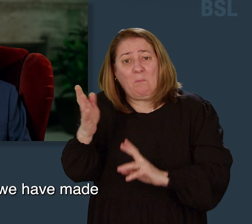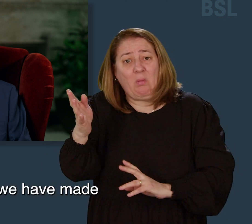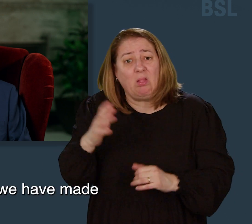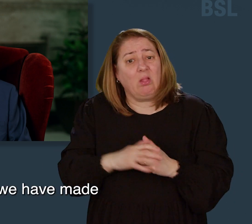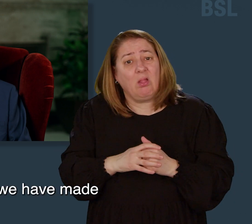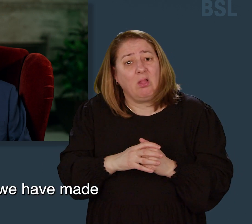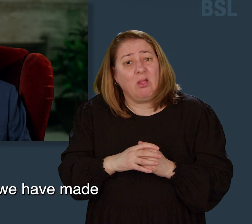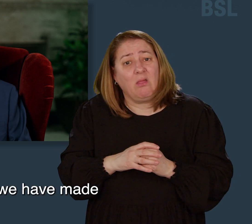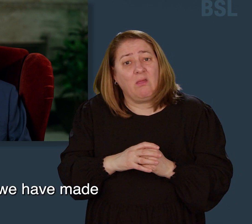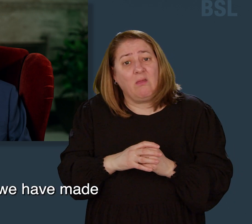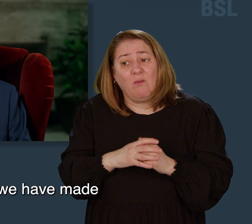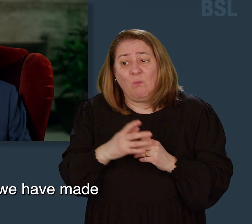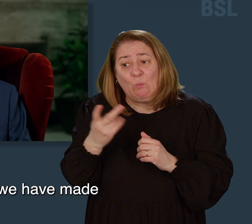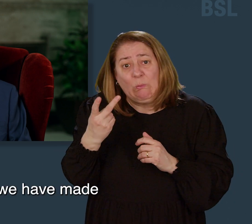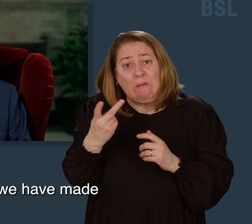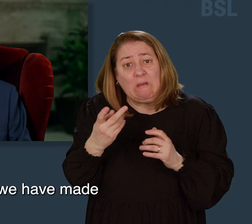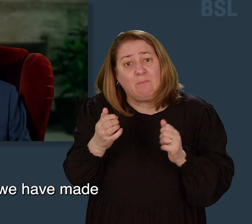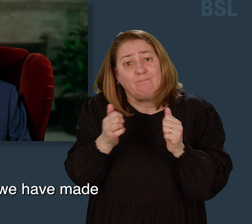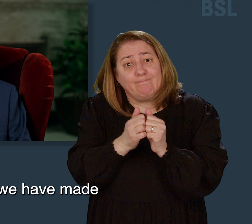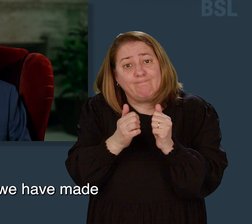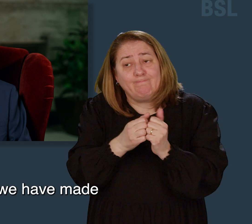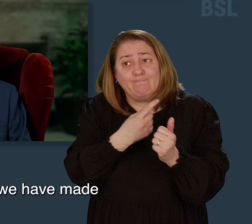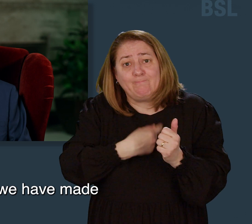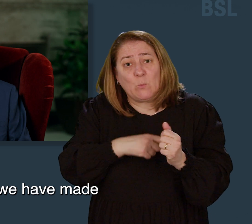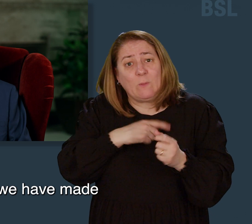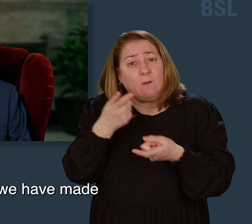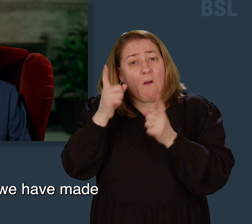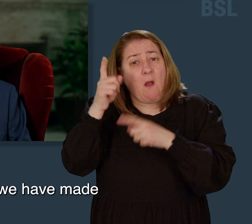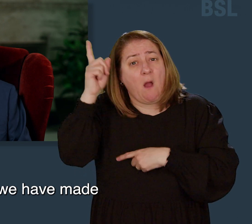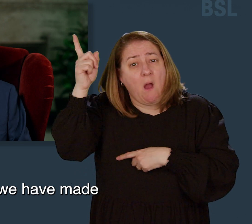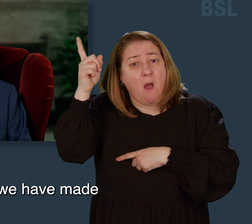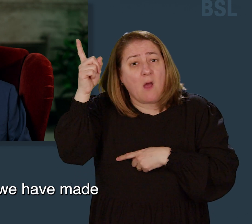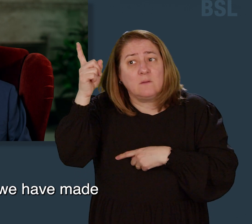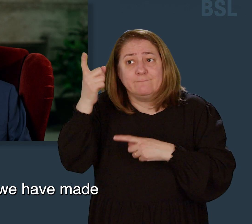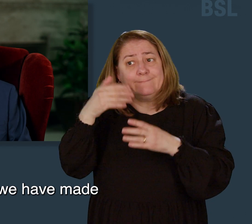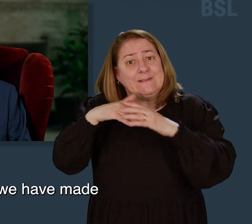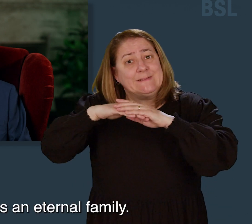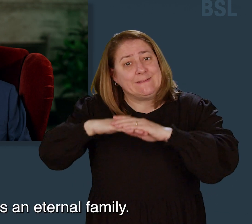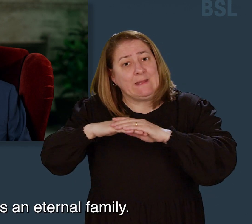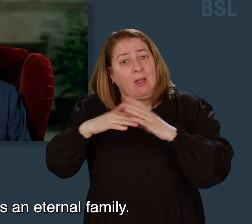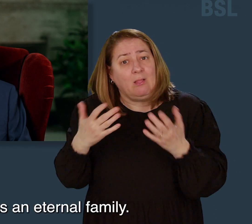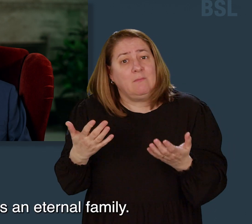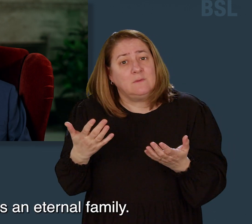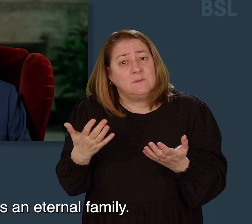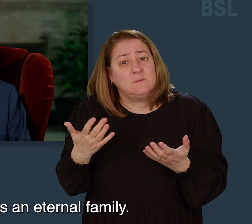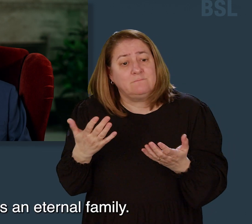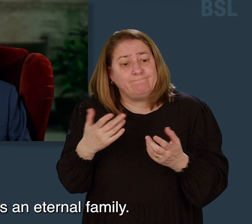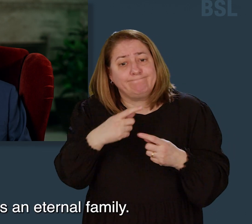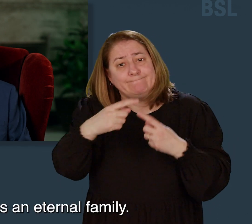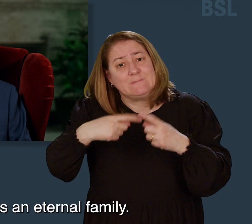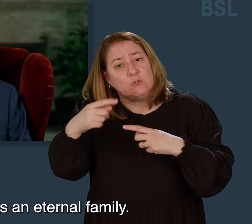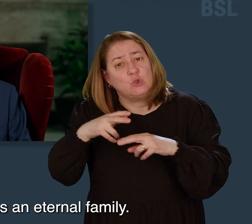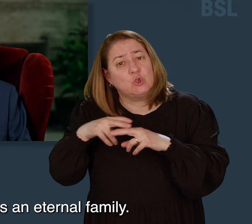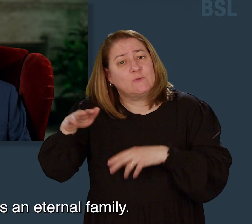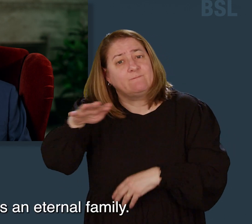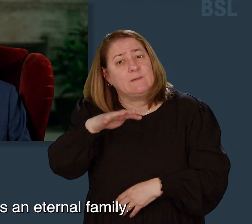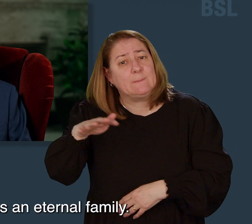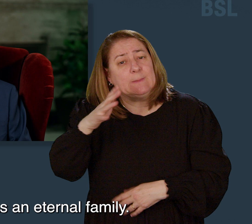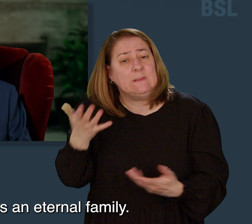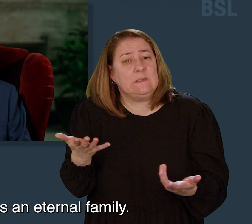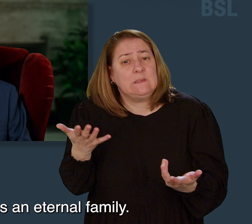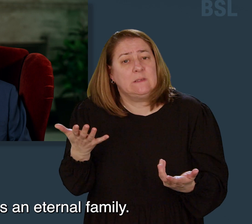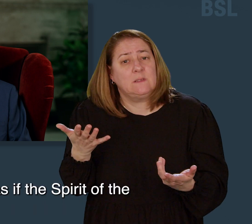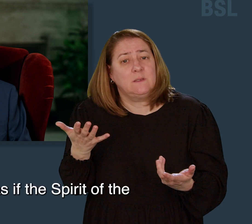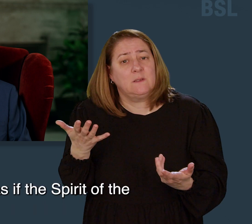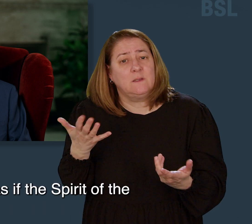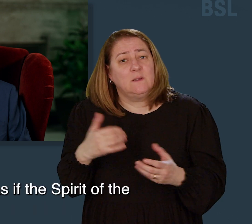Because of the temple, we have made covenants with God and have been sealed as an